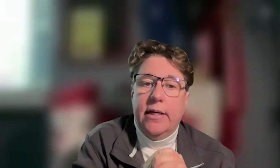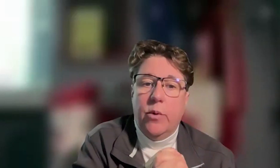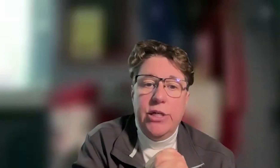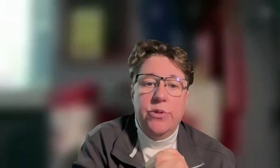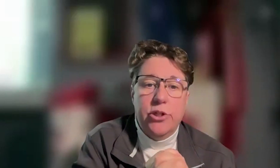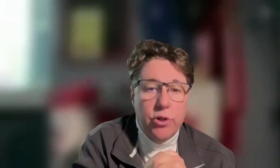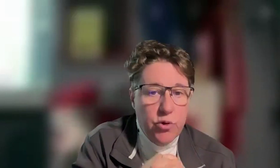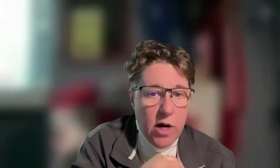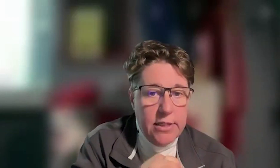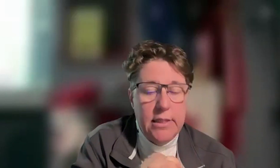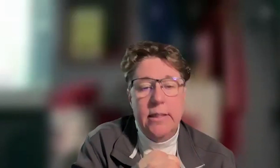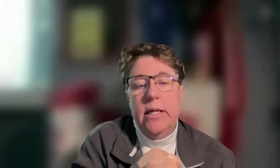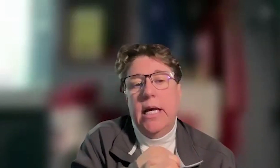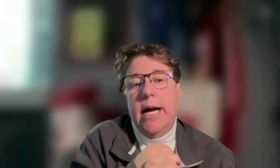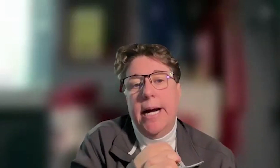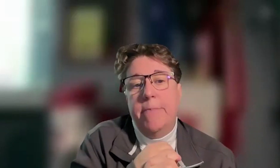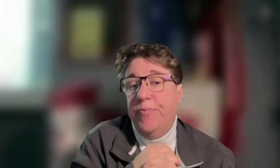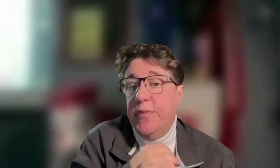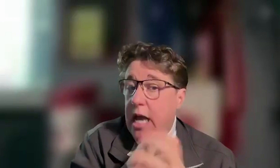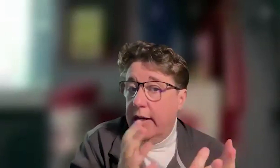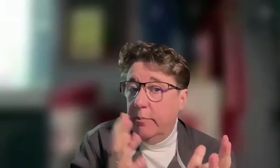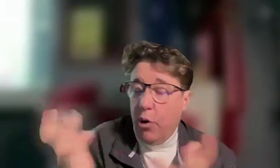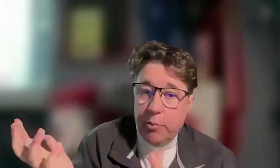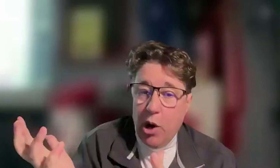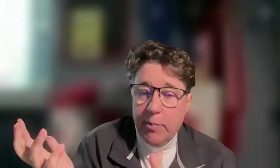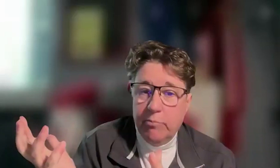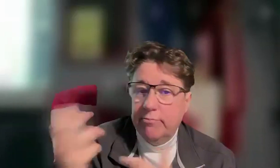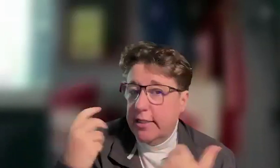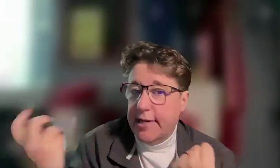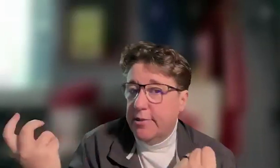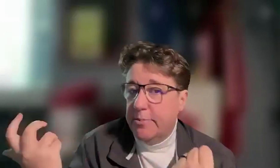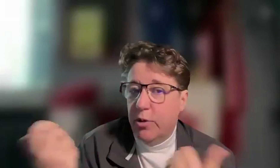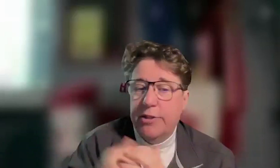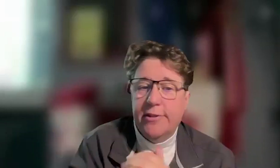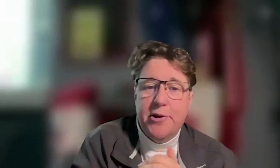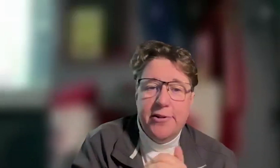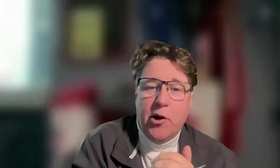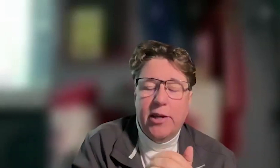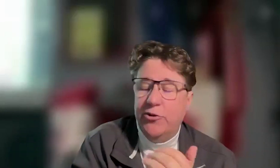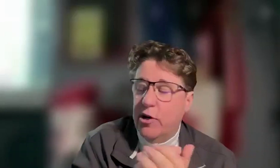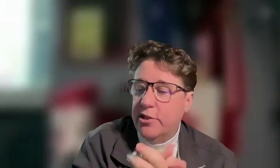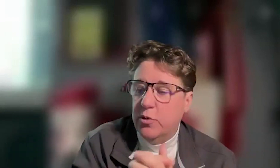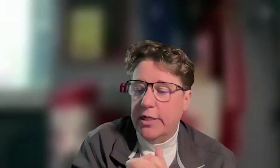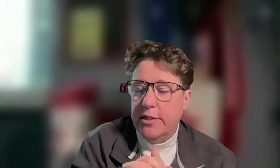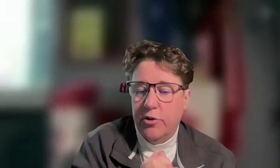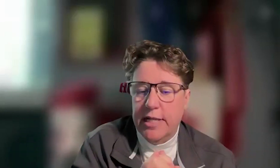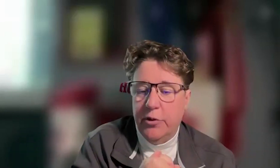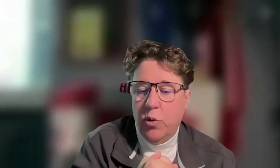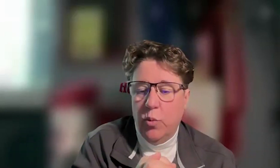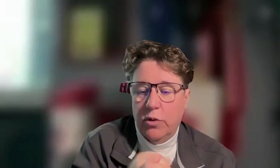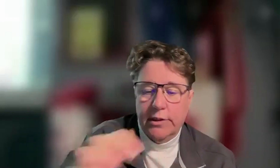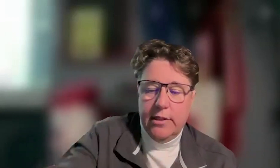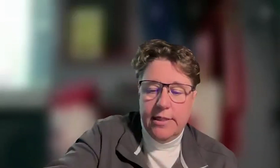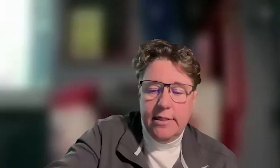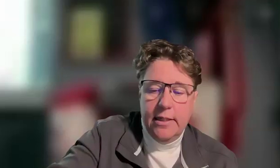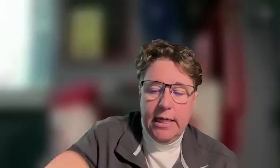way that we use the term trust. Not part of the problem, because I originally started talking about trusts, was it turns out the